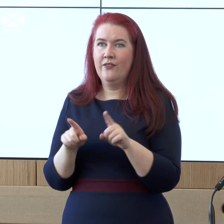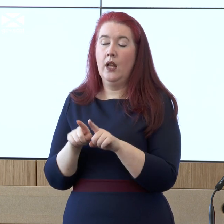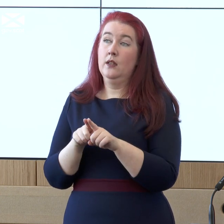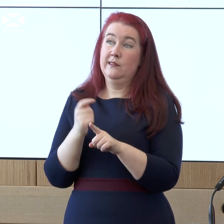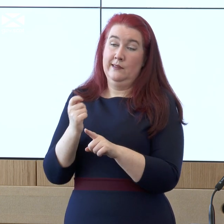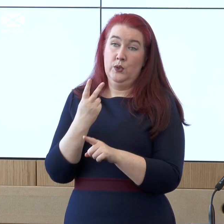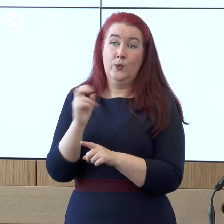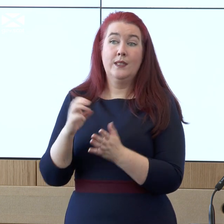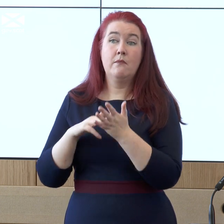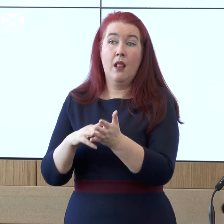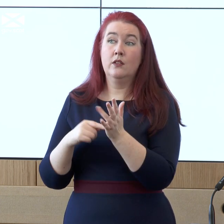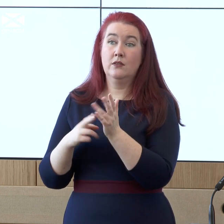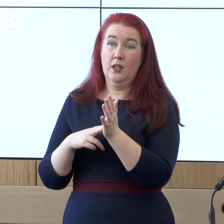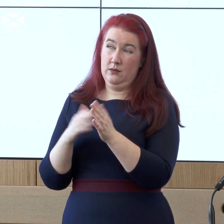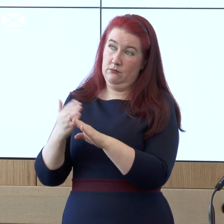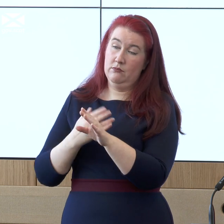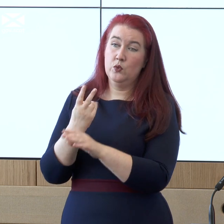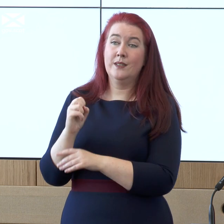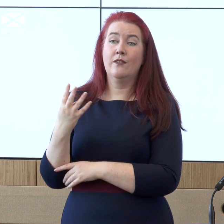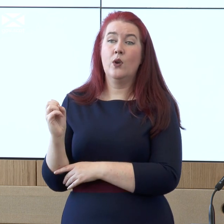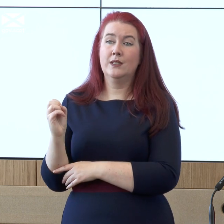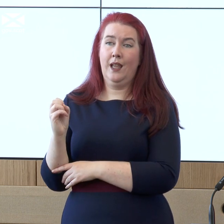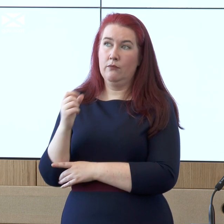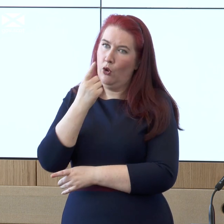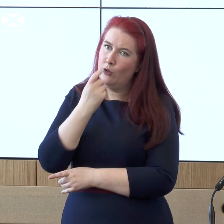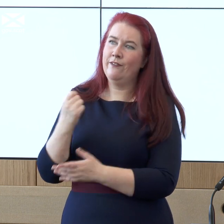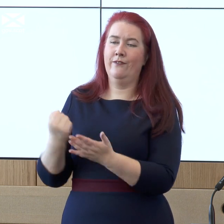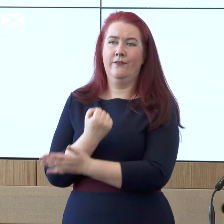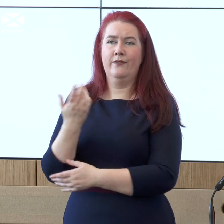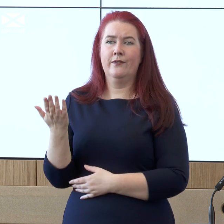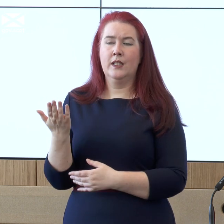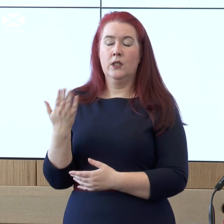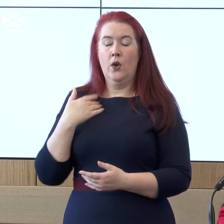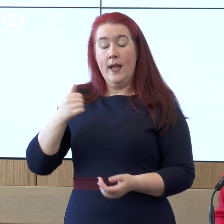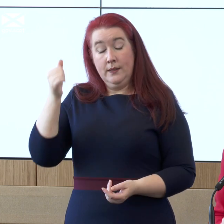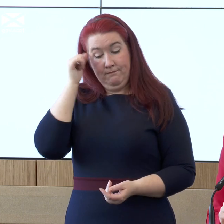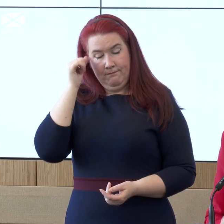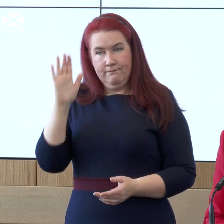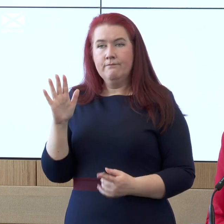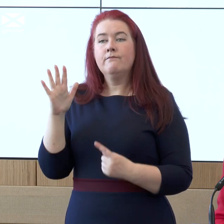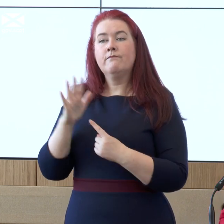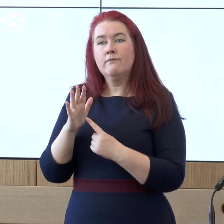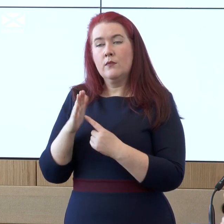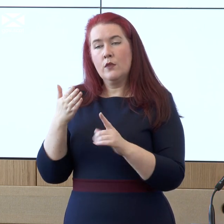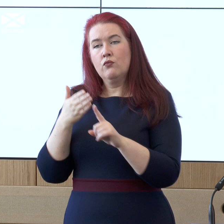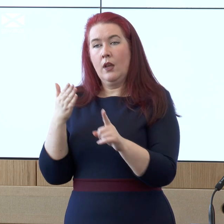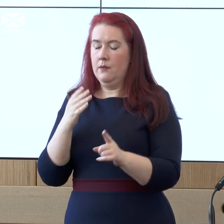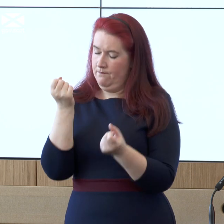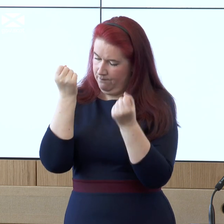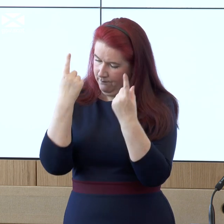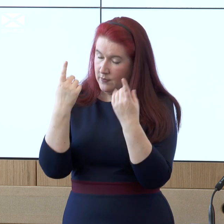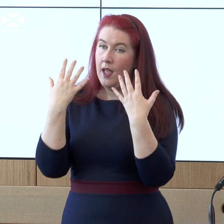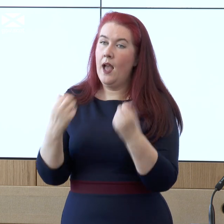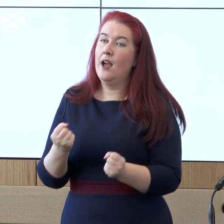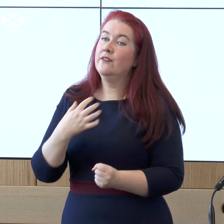by around 2040. Now, I know, and it's important to recognise this, that there is a fear, and I understand